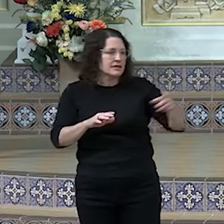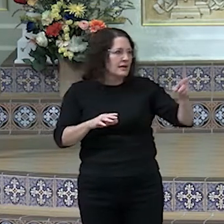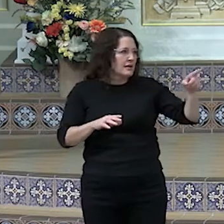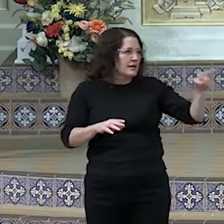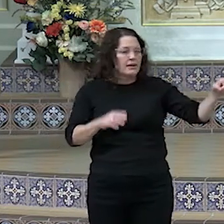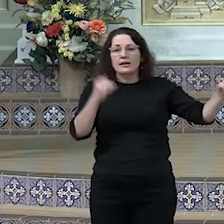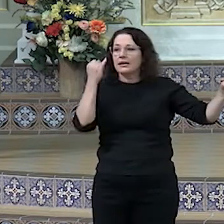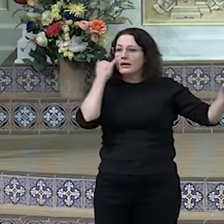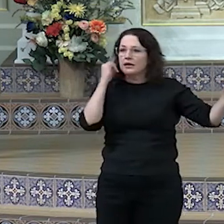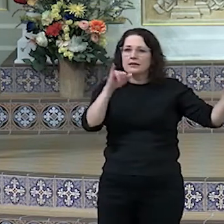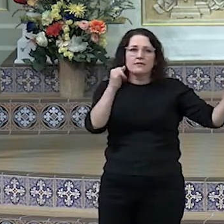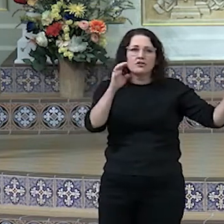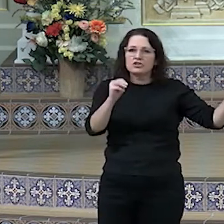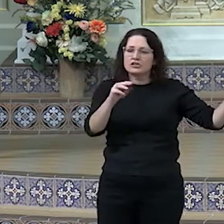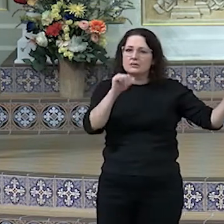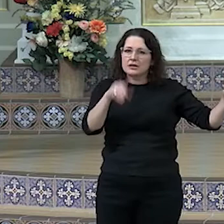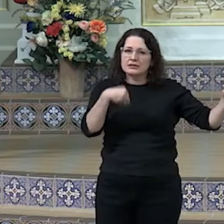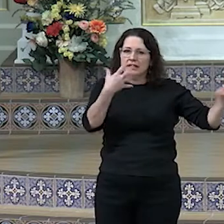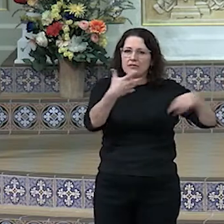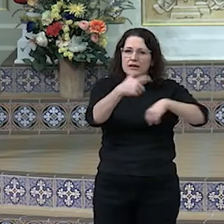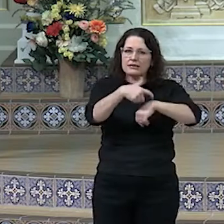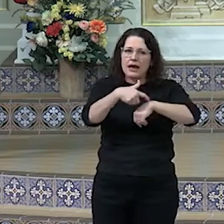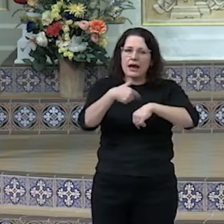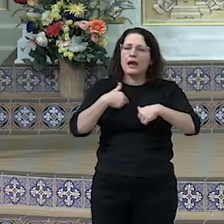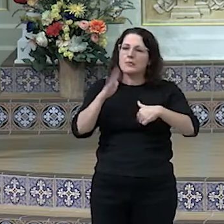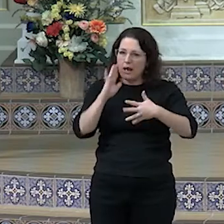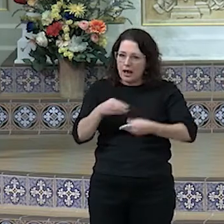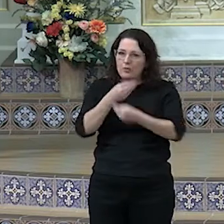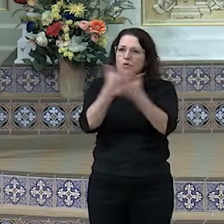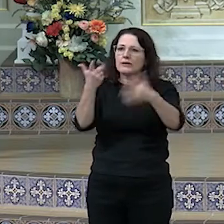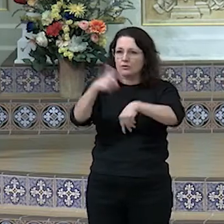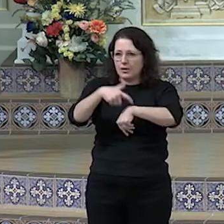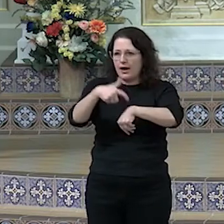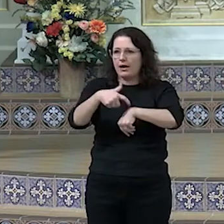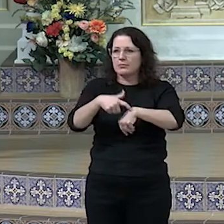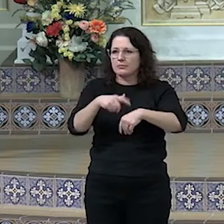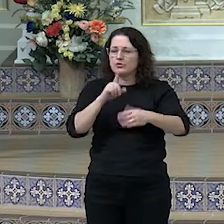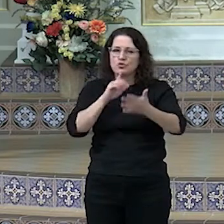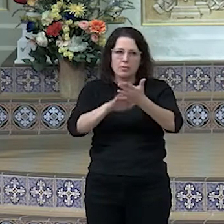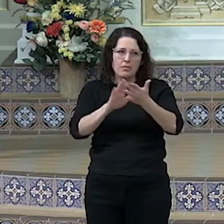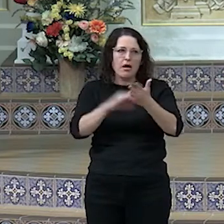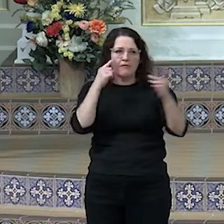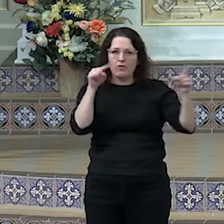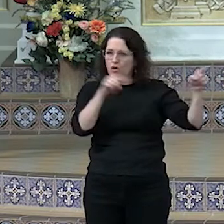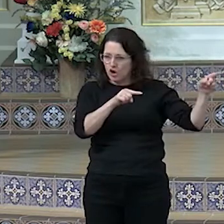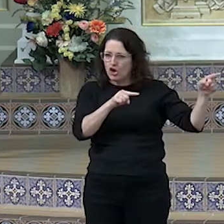if Jim doesn't give you that time, I will give you that time, okay?